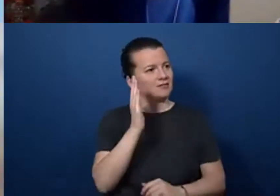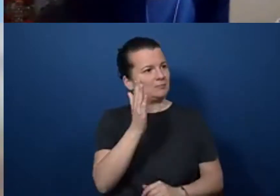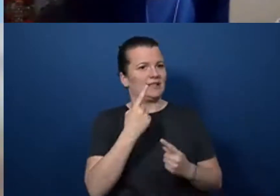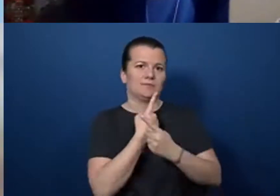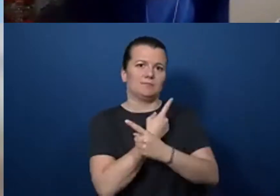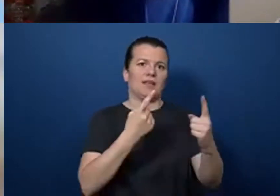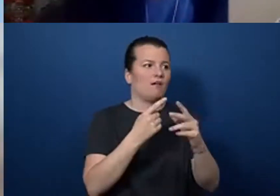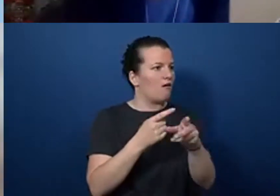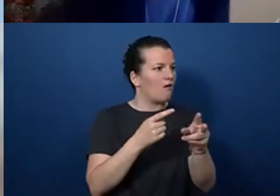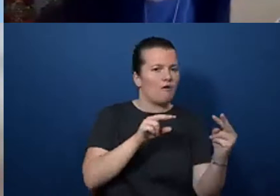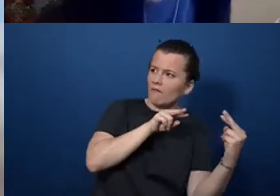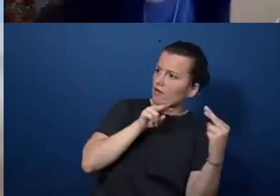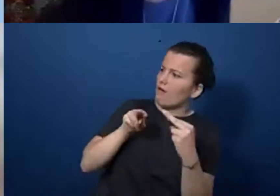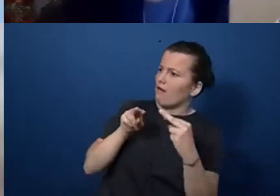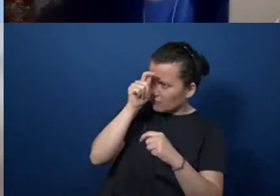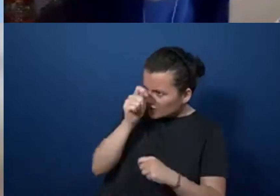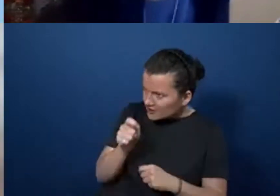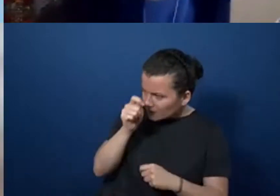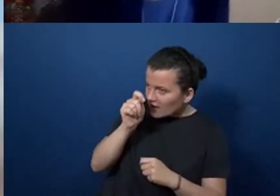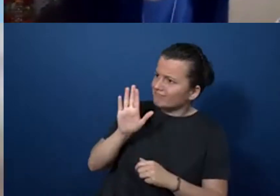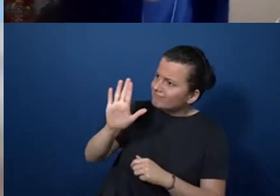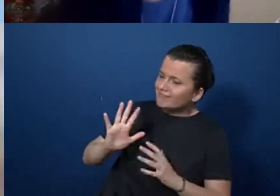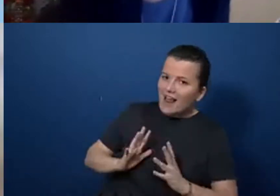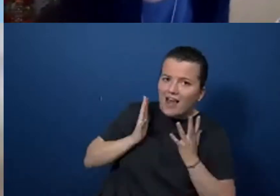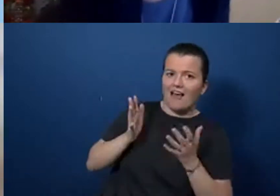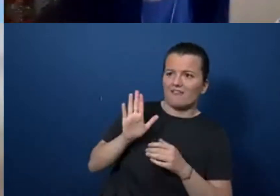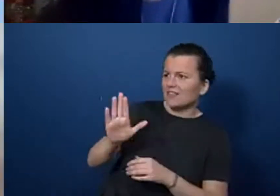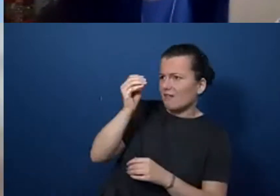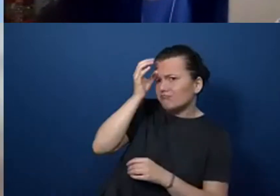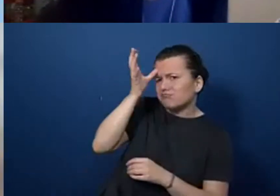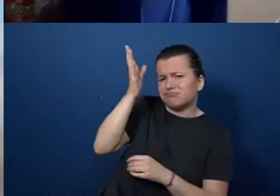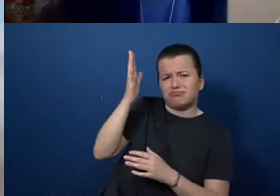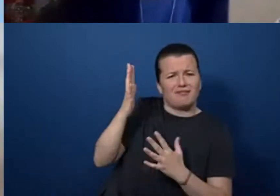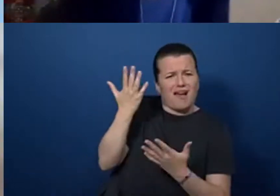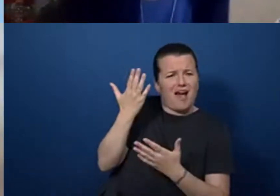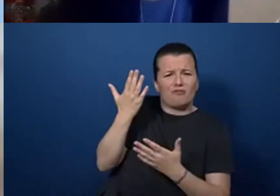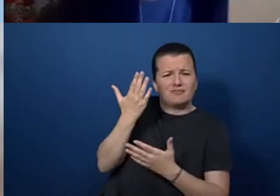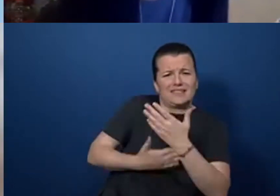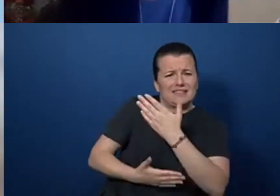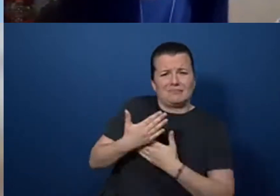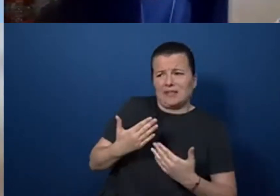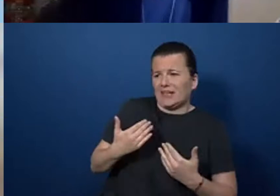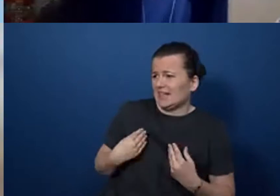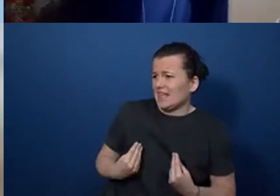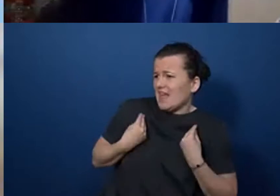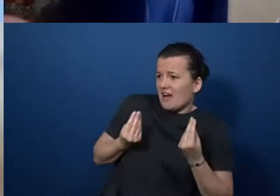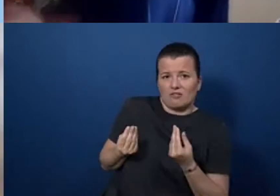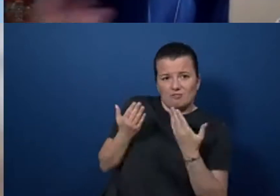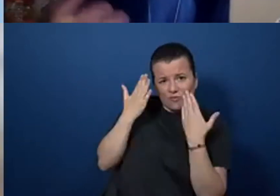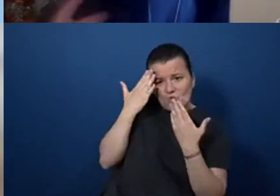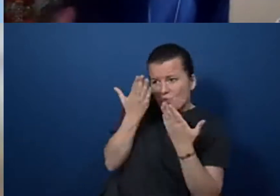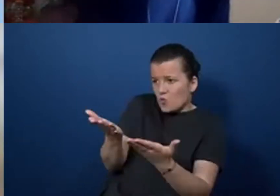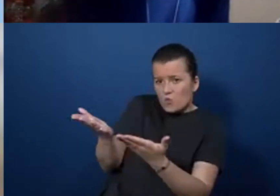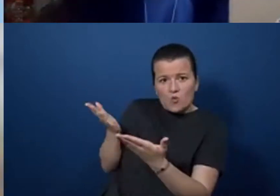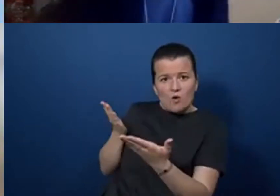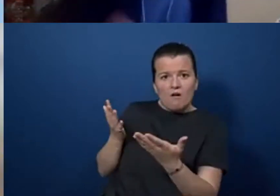their own lives. They're the experts in what it's like to be a young person with a disability and to experience bullying. And it's